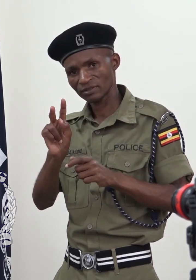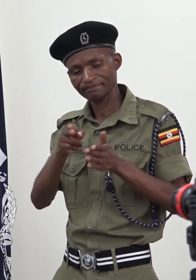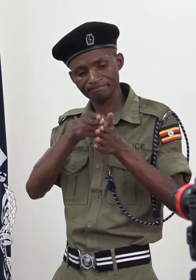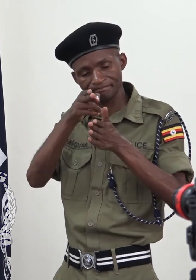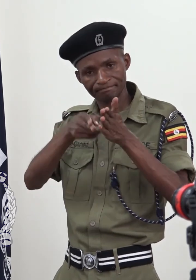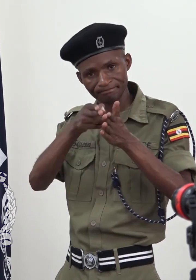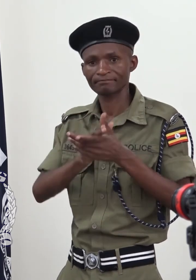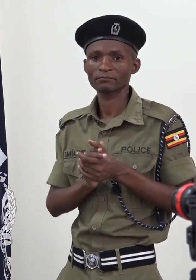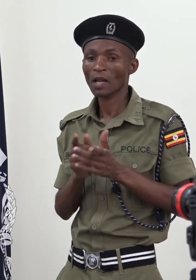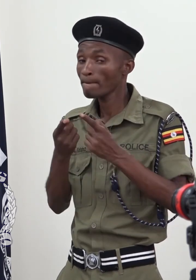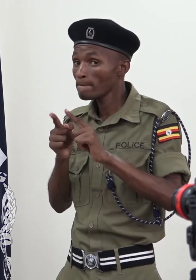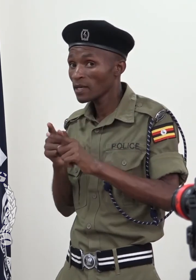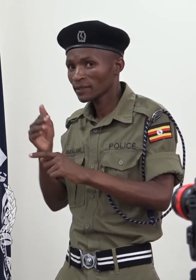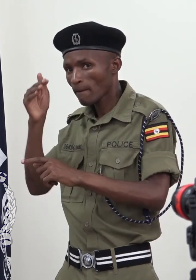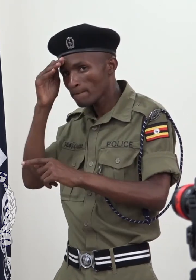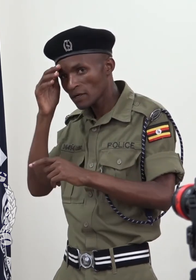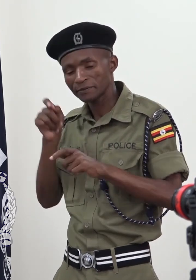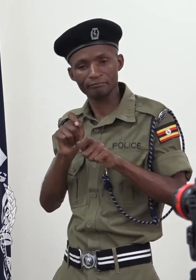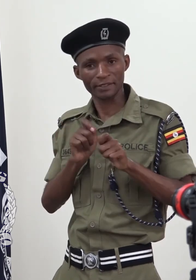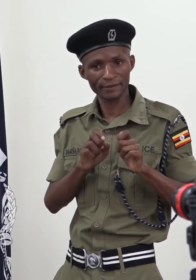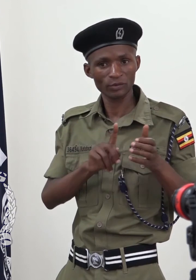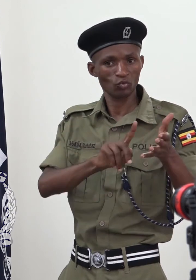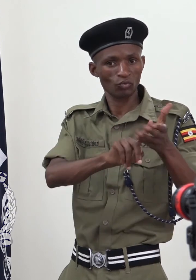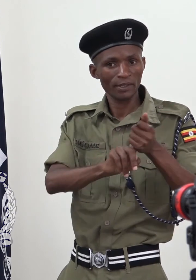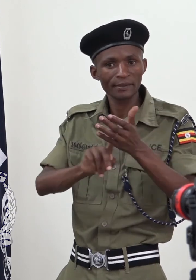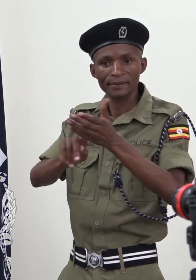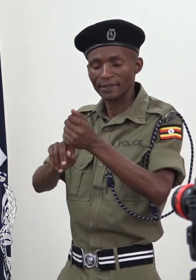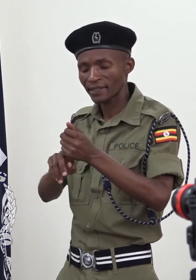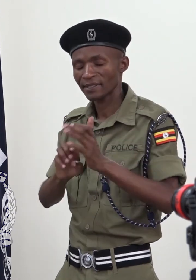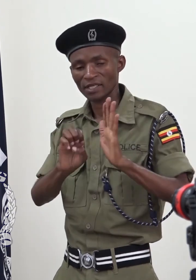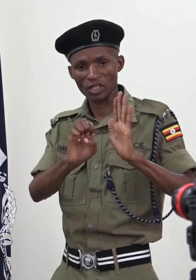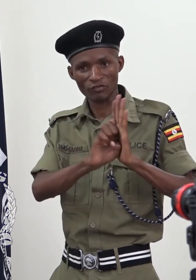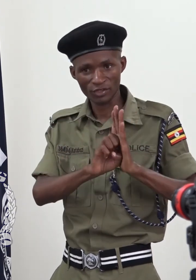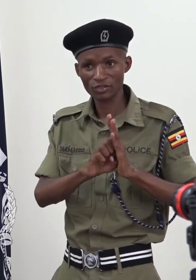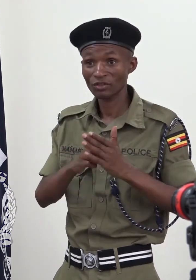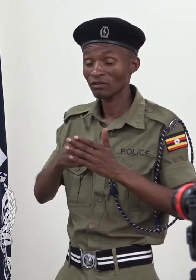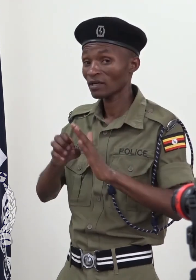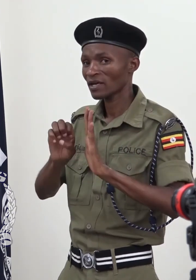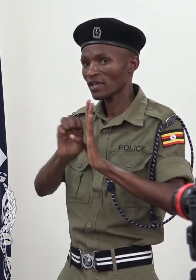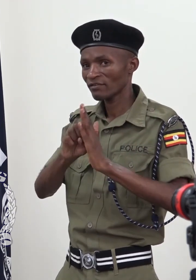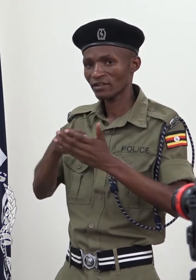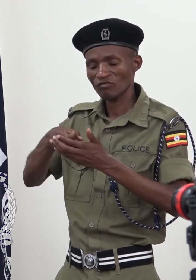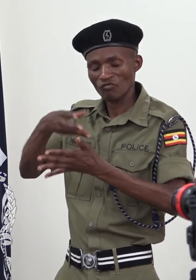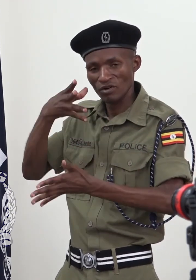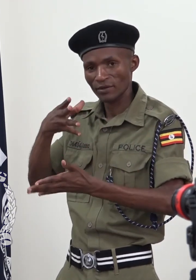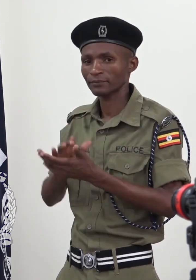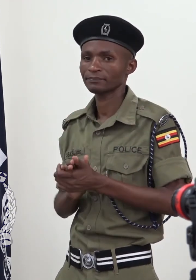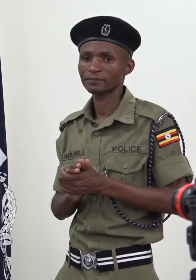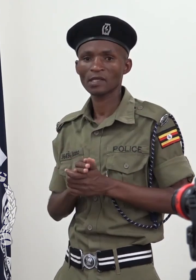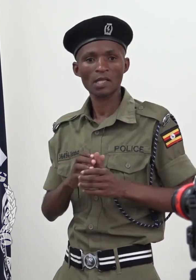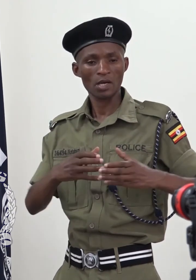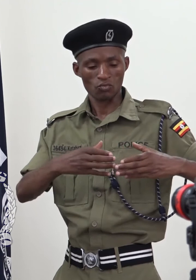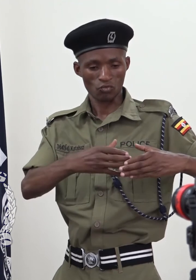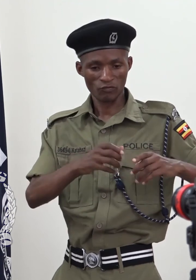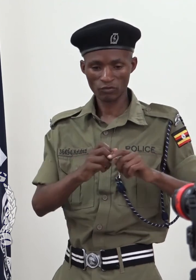However, we've managed to recover exhibits of evidential value. Our task teams from